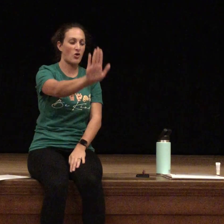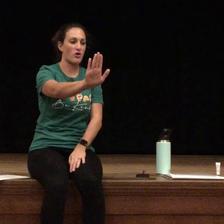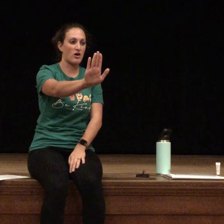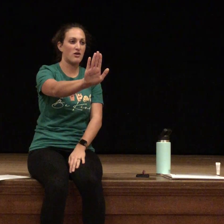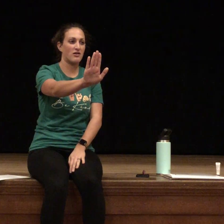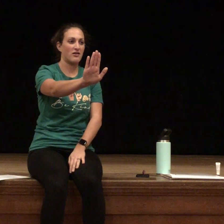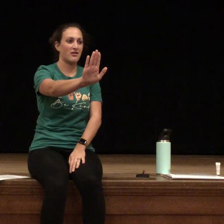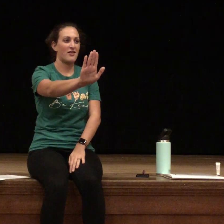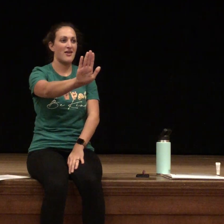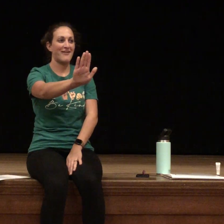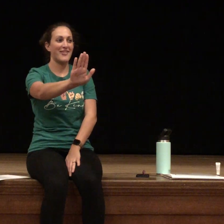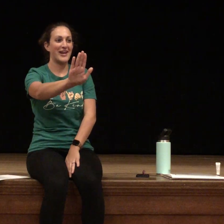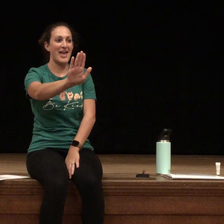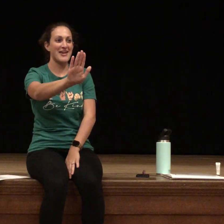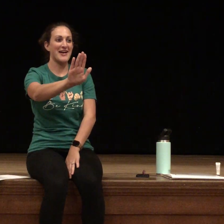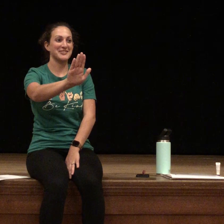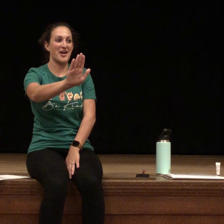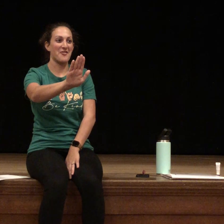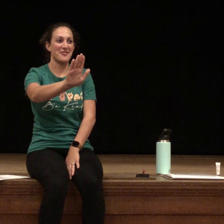Your, and then ASL.